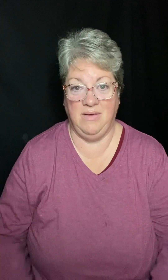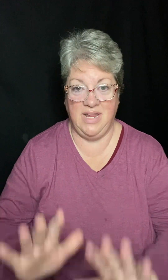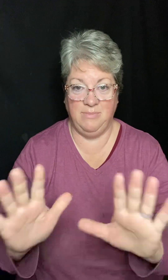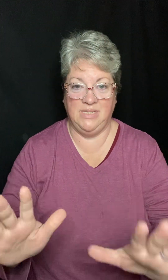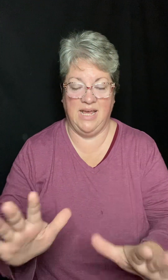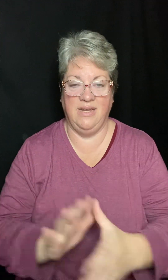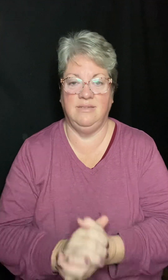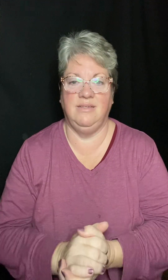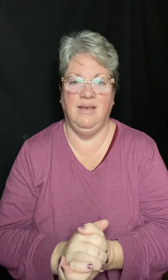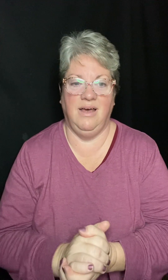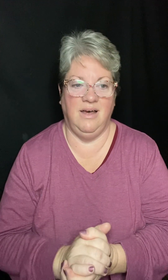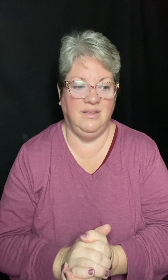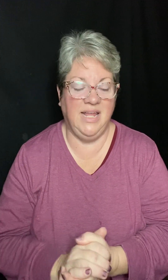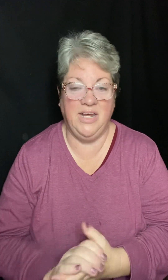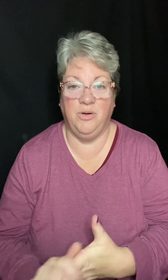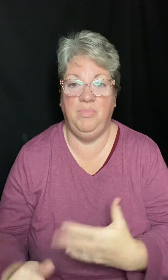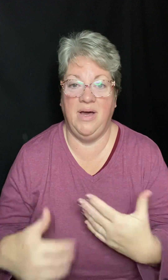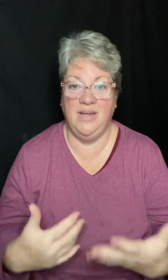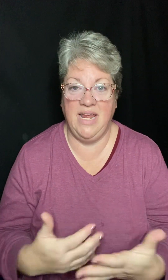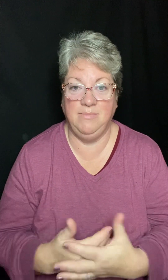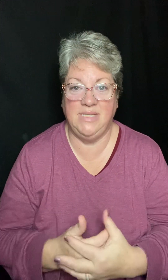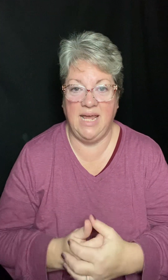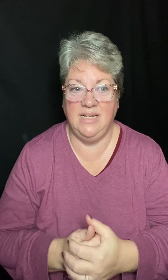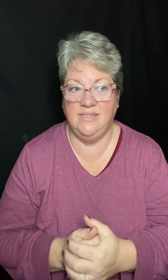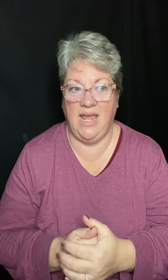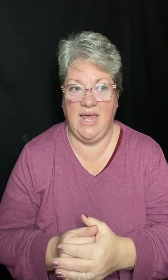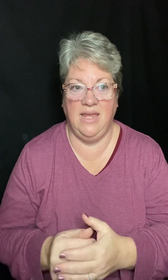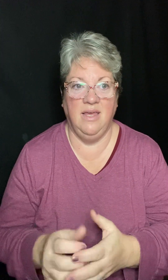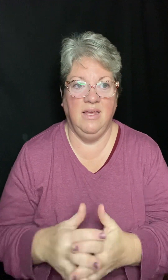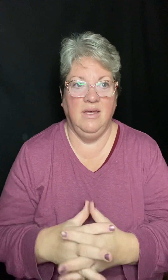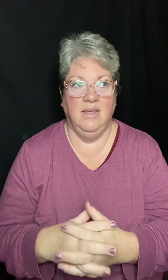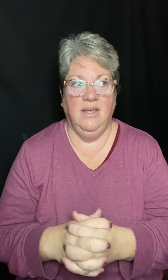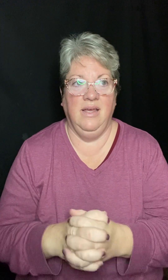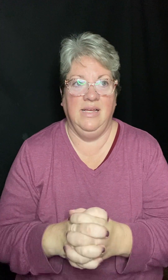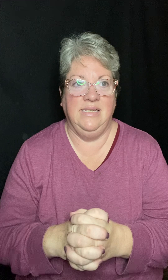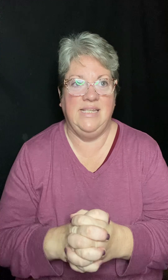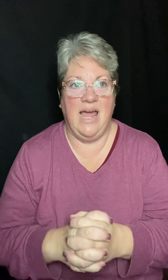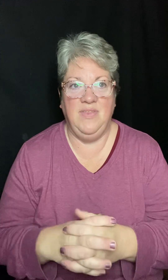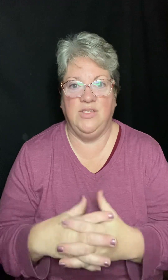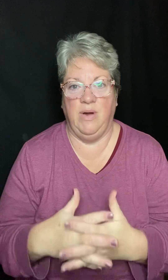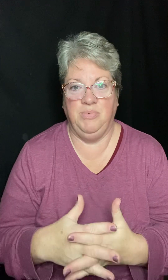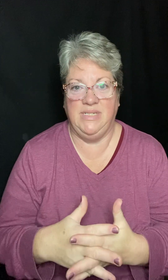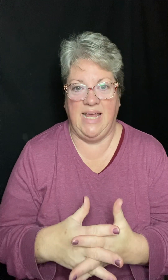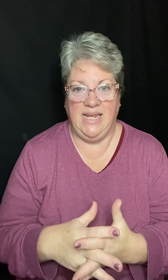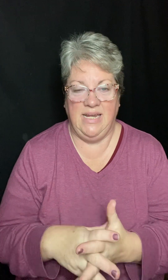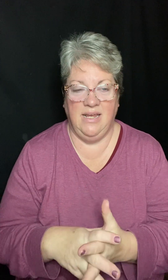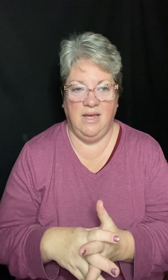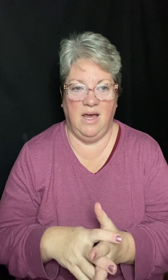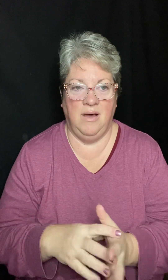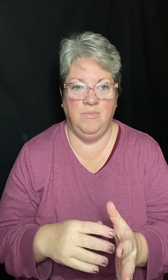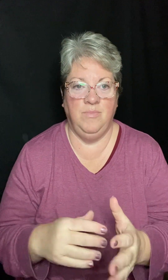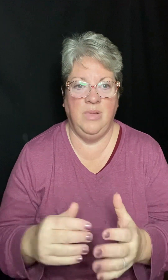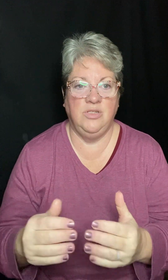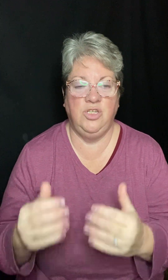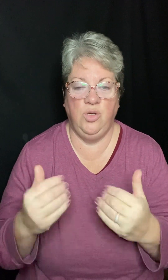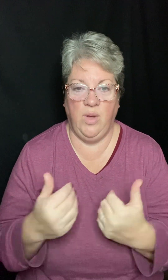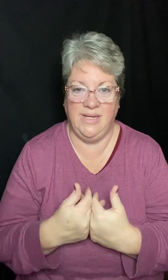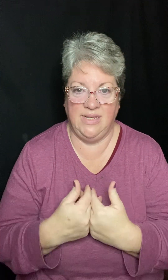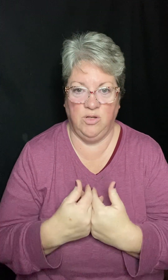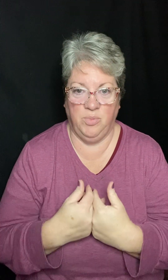name signs later, but a name sign is a sign that's represented to a single